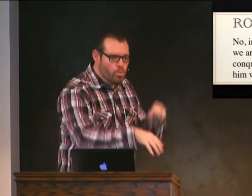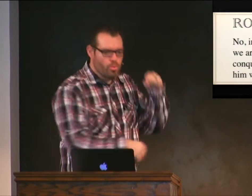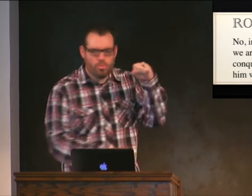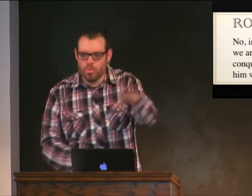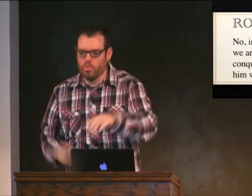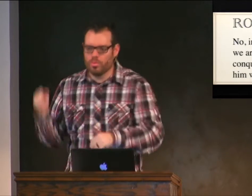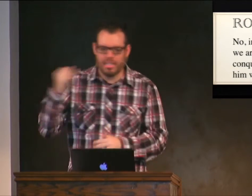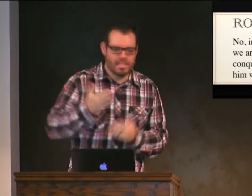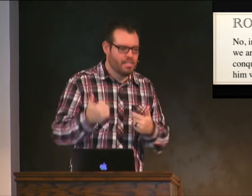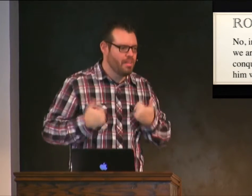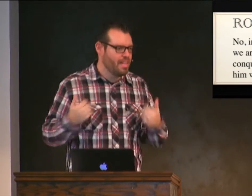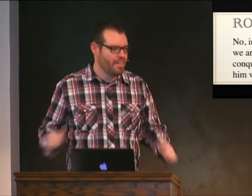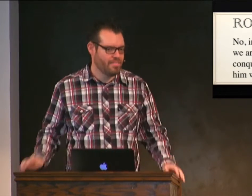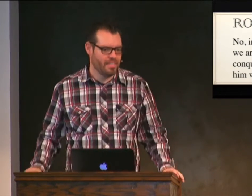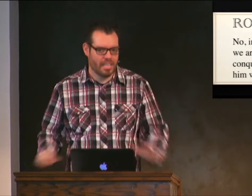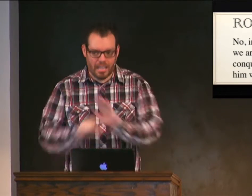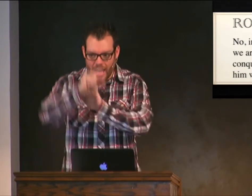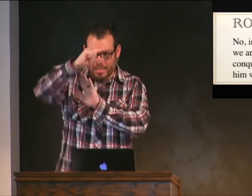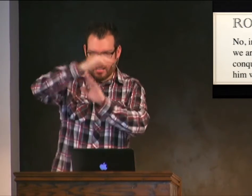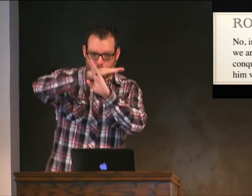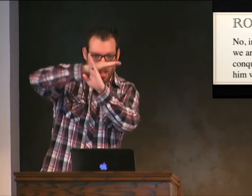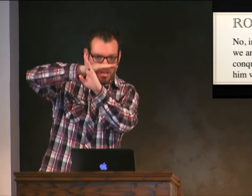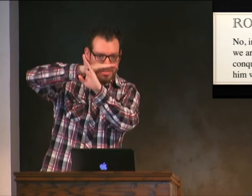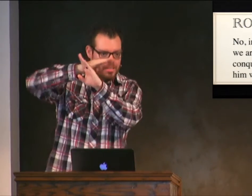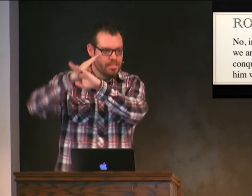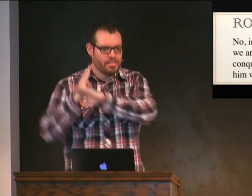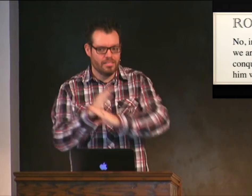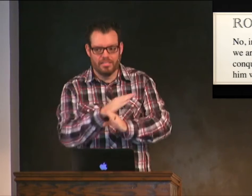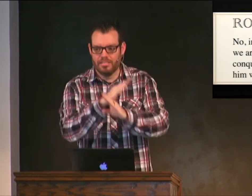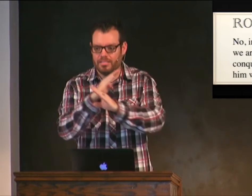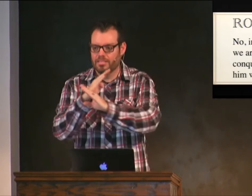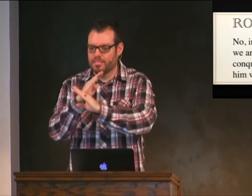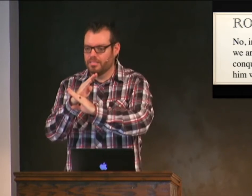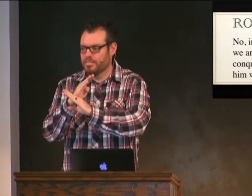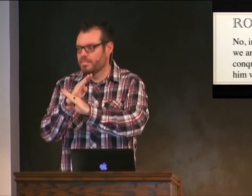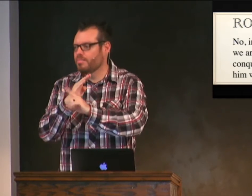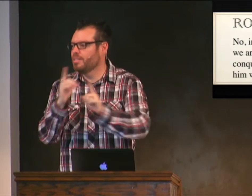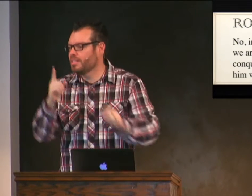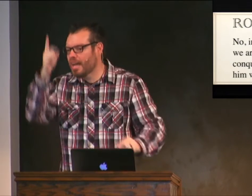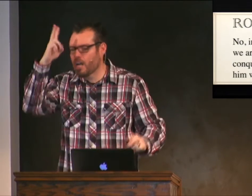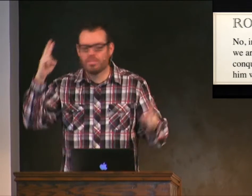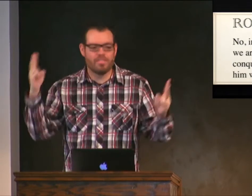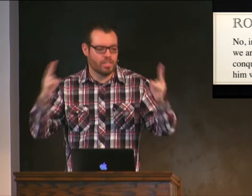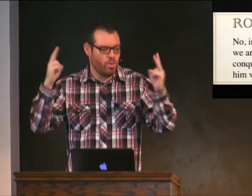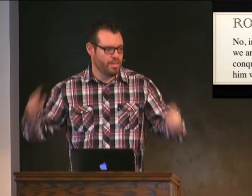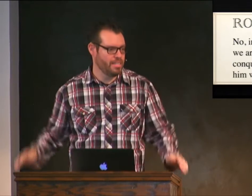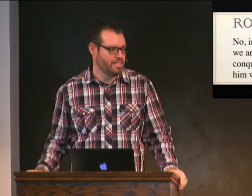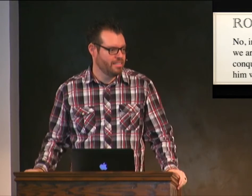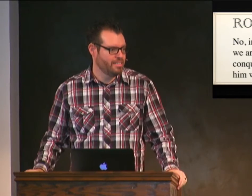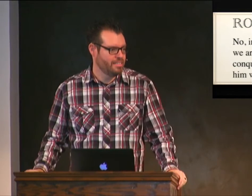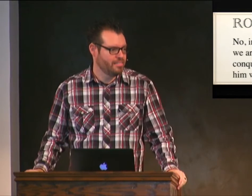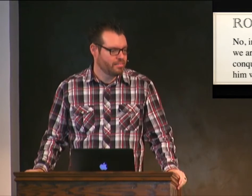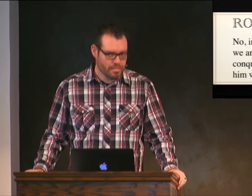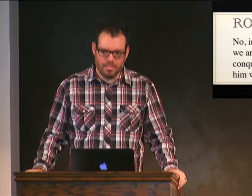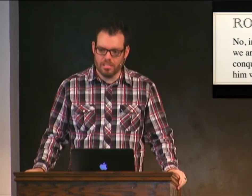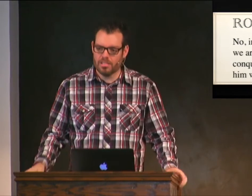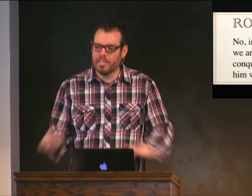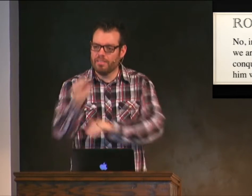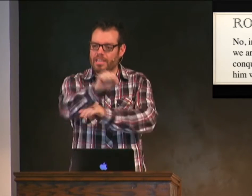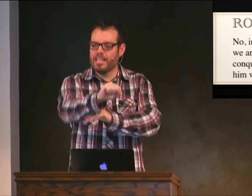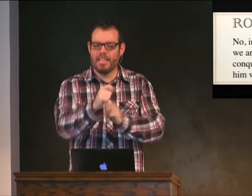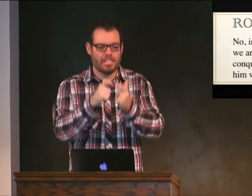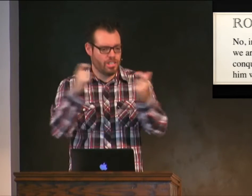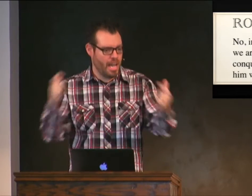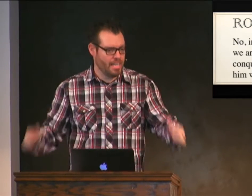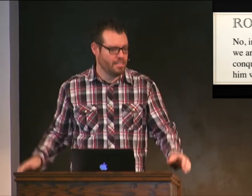Satan threw things in my life, Goliath, to block me. But God was victorious. So